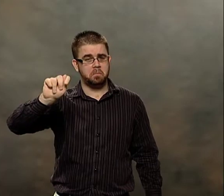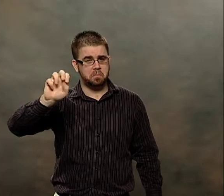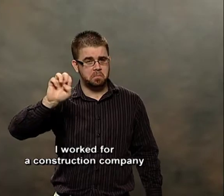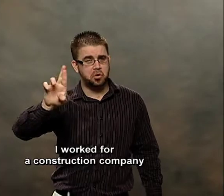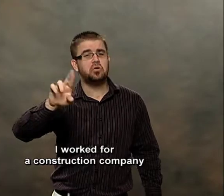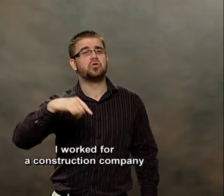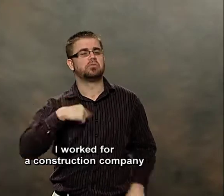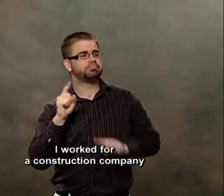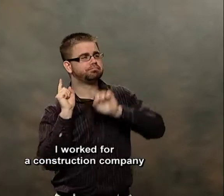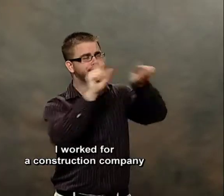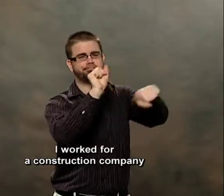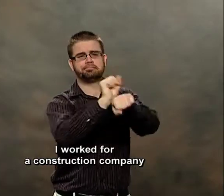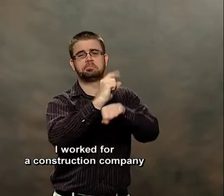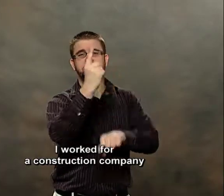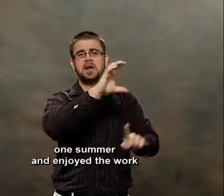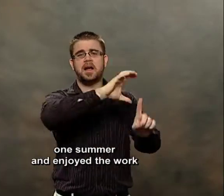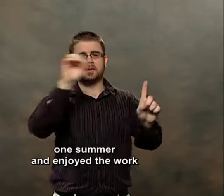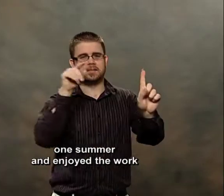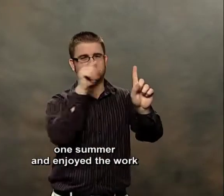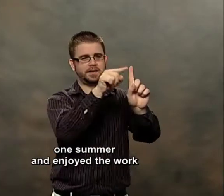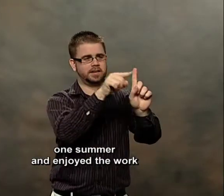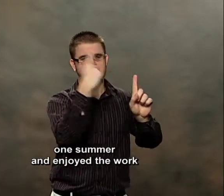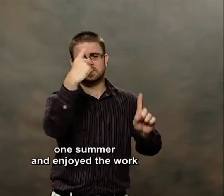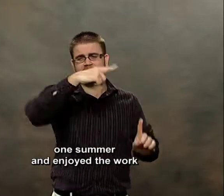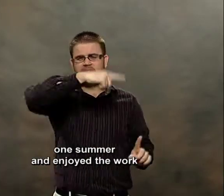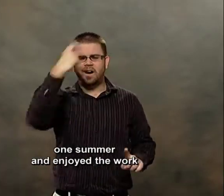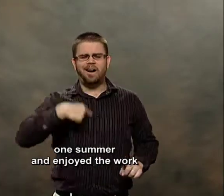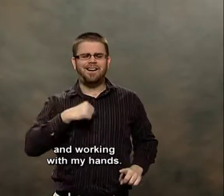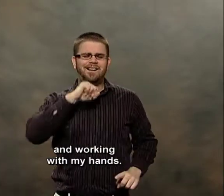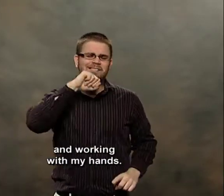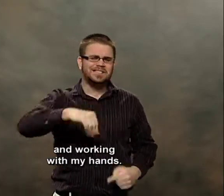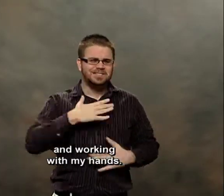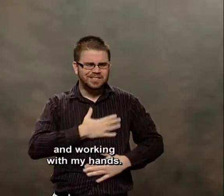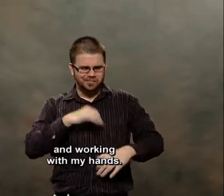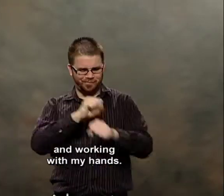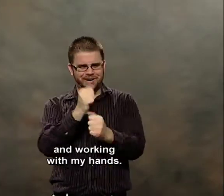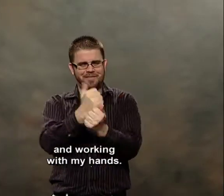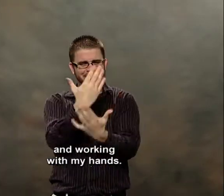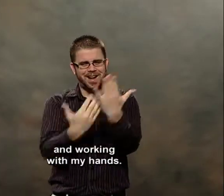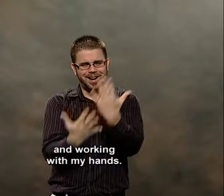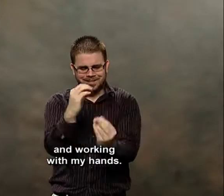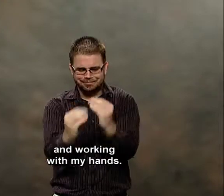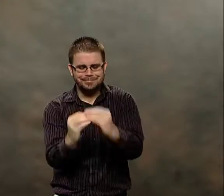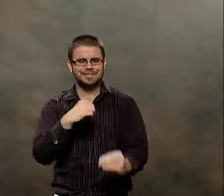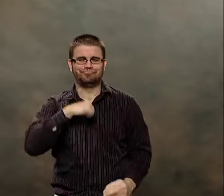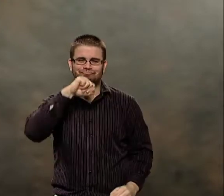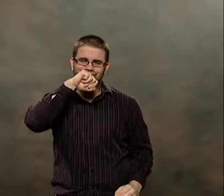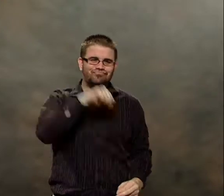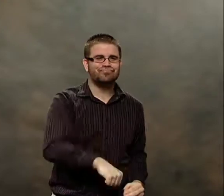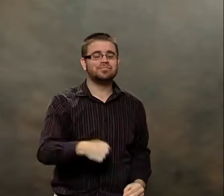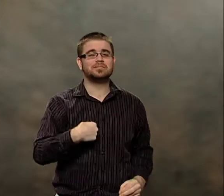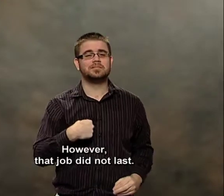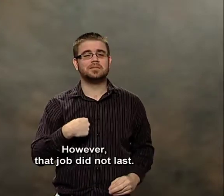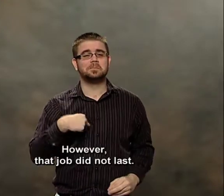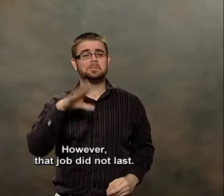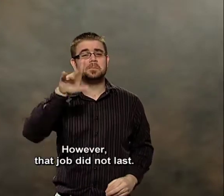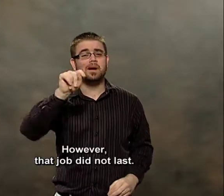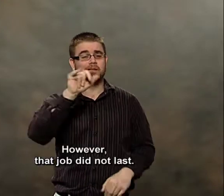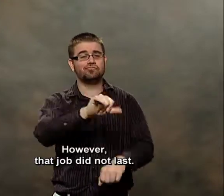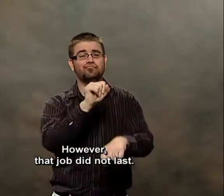I worked for a construction company one summer and enjoyed the work and working with my hands. However, that